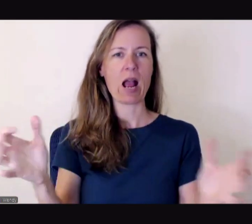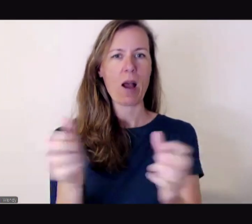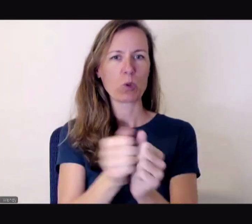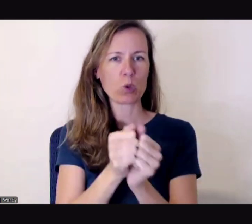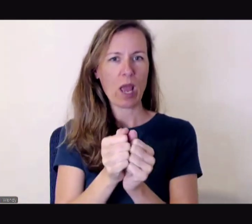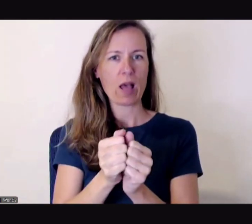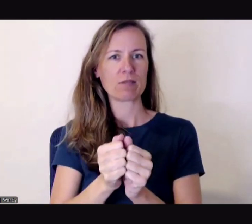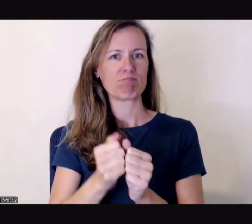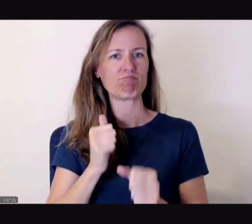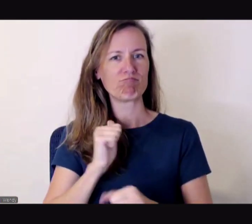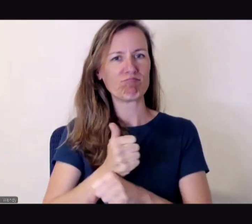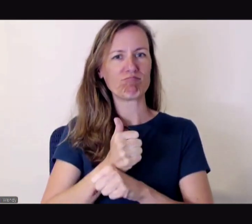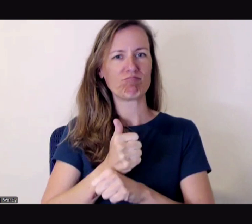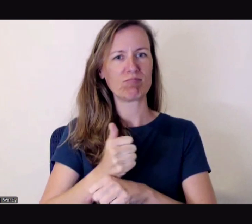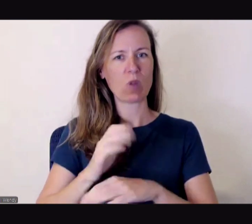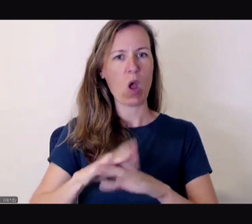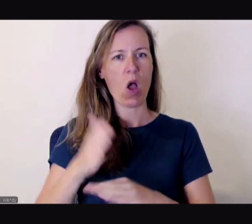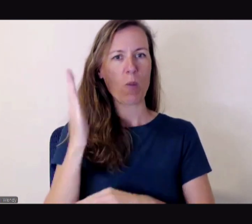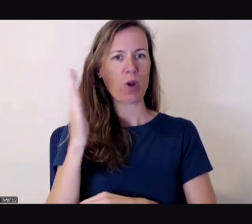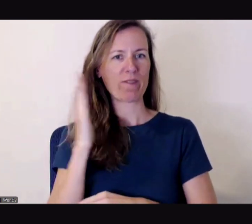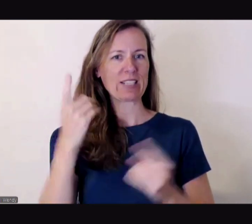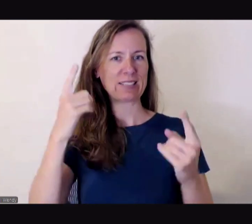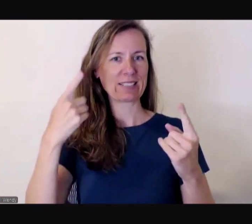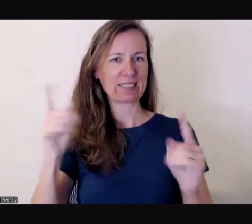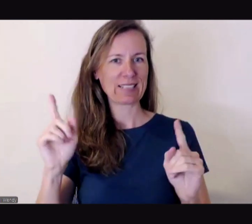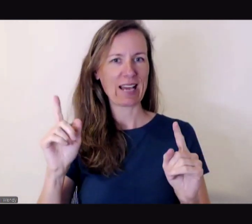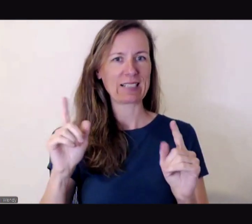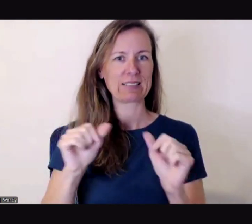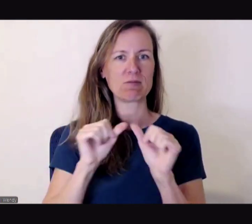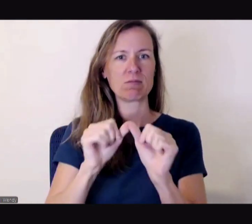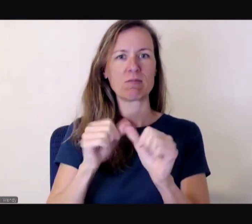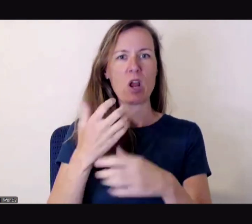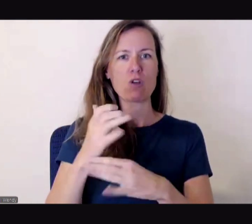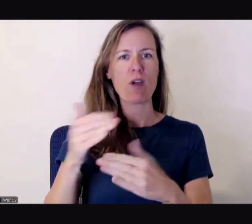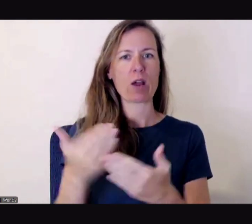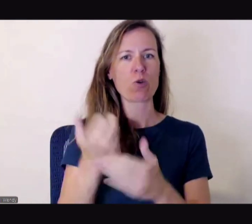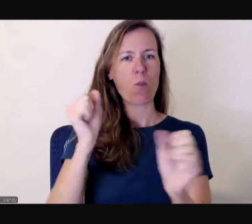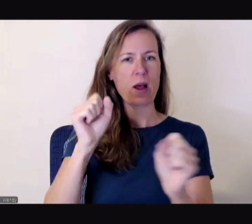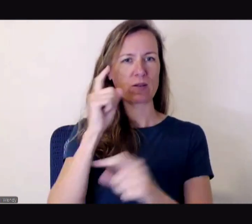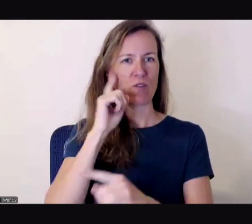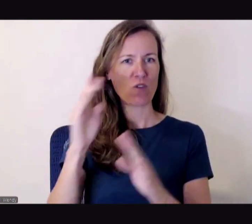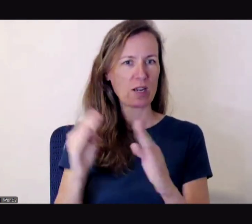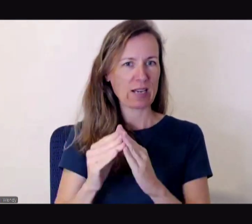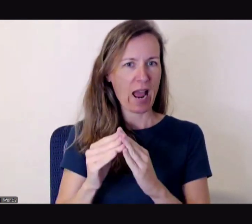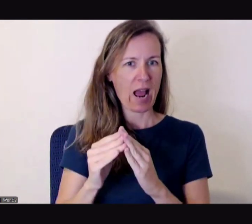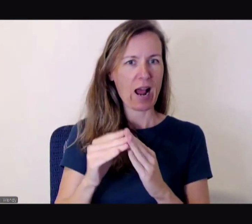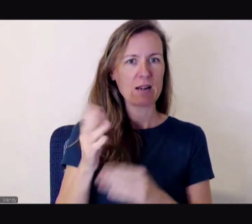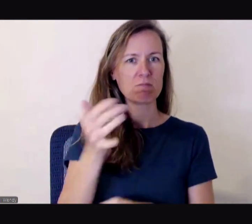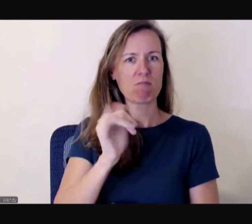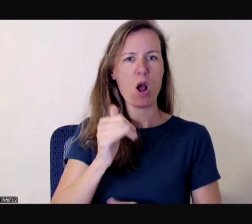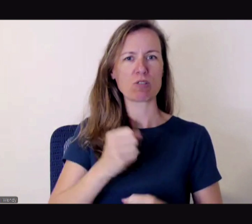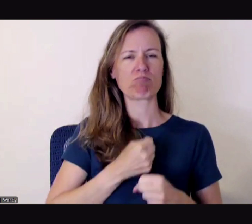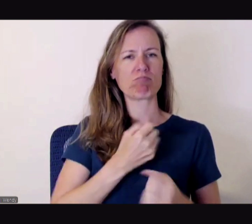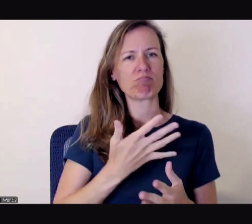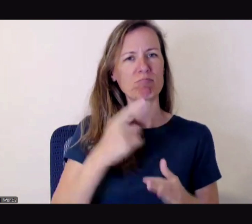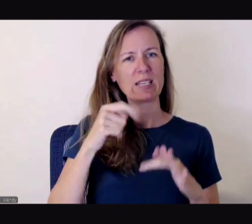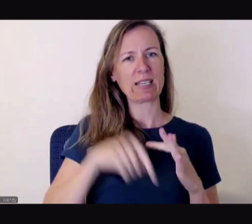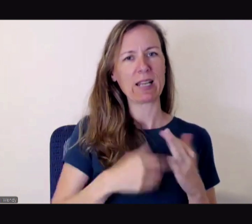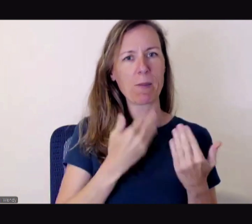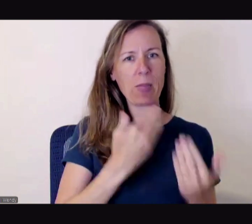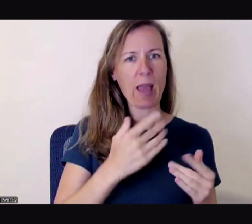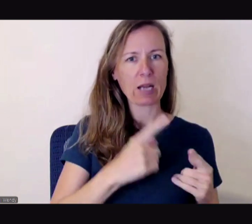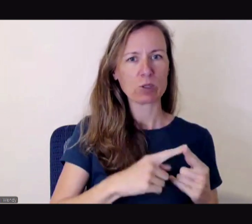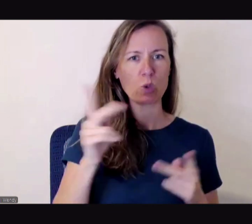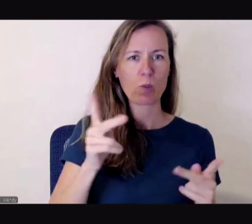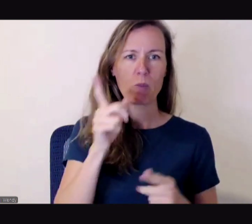and engaged Cheverly residents who cared enough to put themselves out there and run for office, who spent considerable time, energy, and